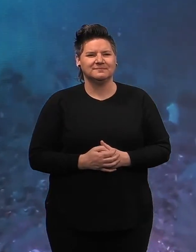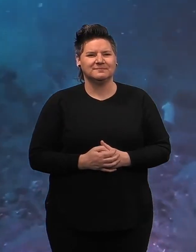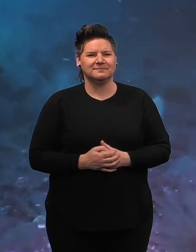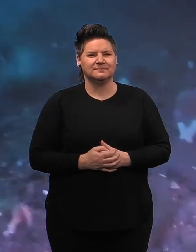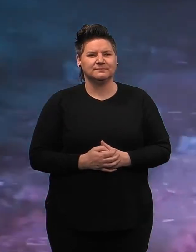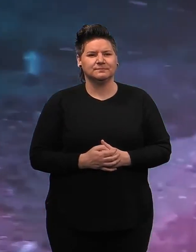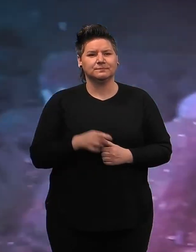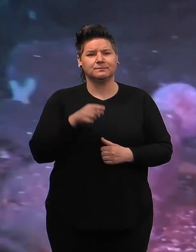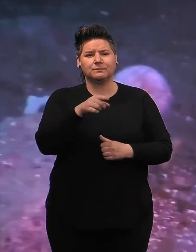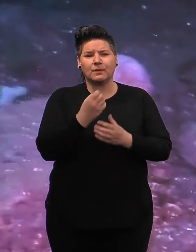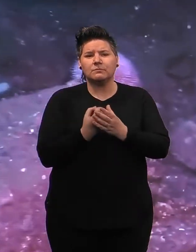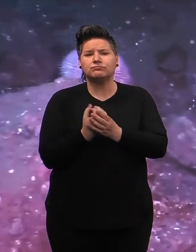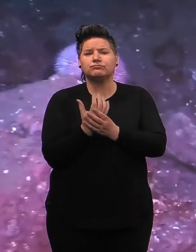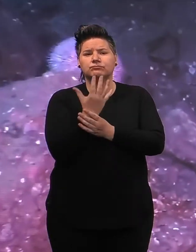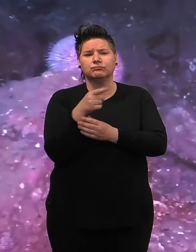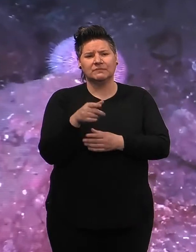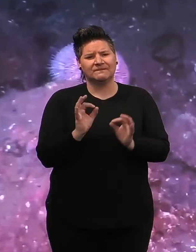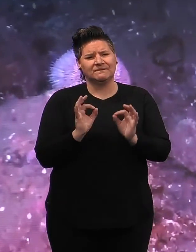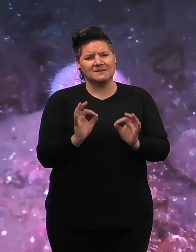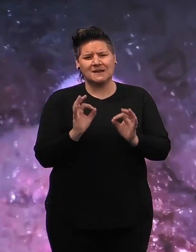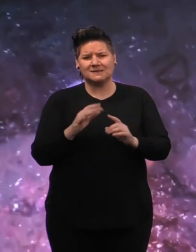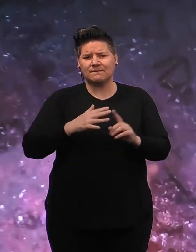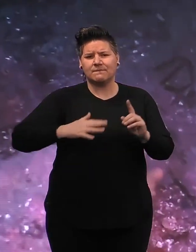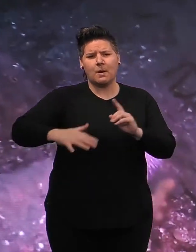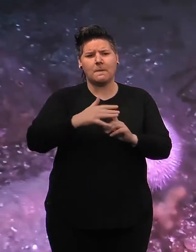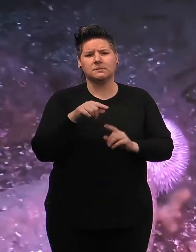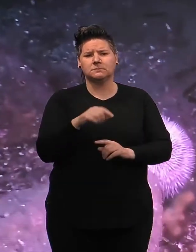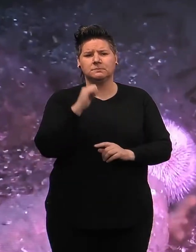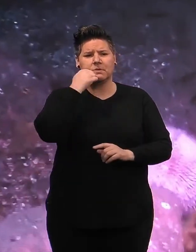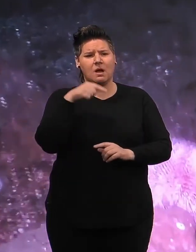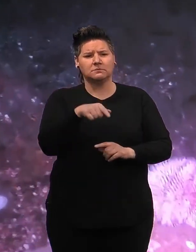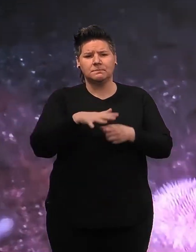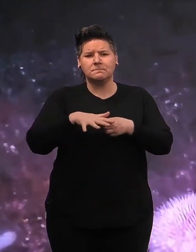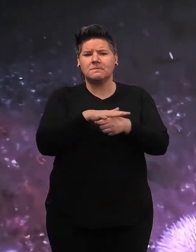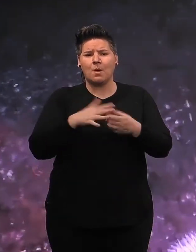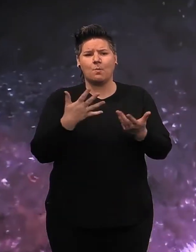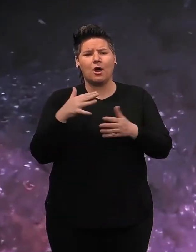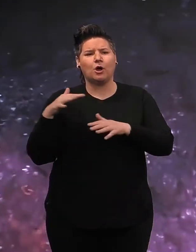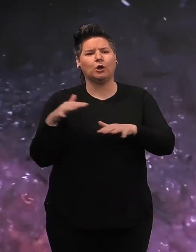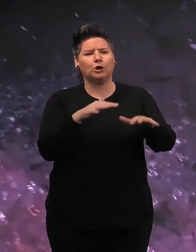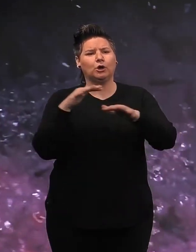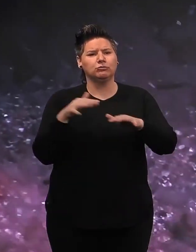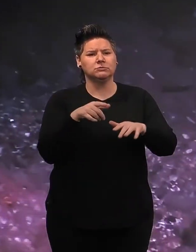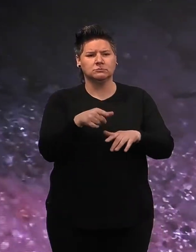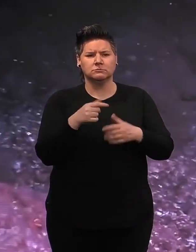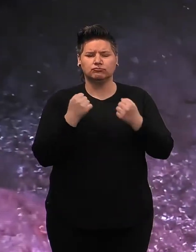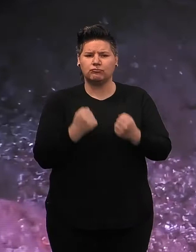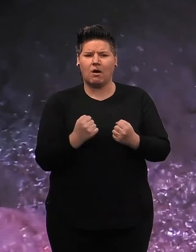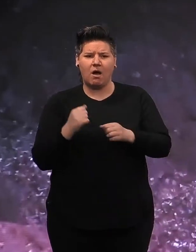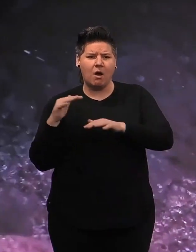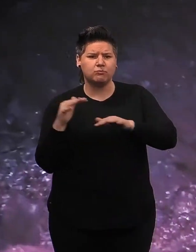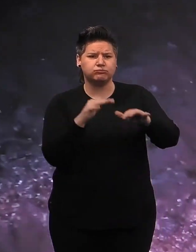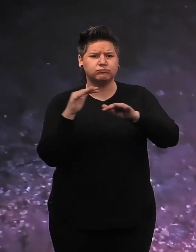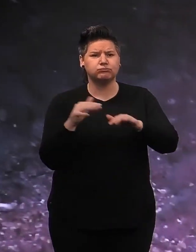and it forms a fantastic habitat because of being in this place where the current can run very strongly. So